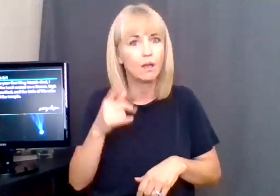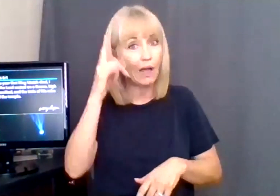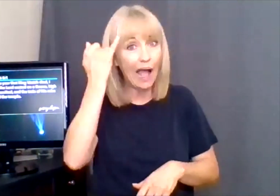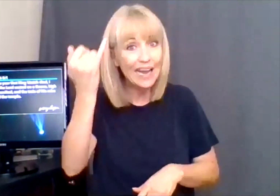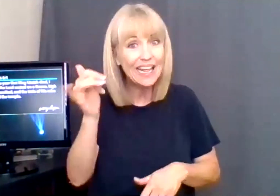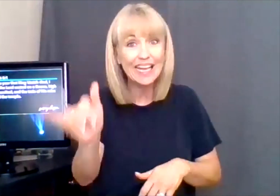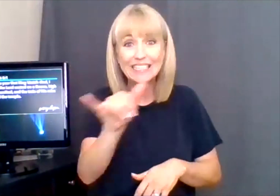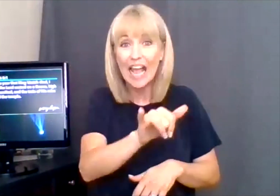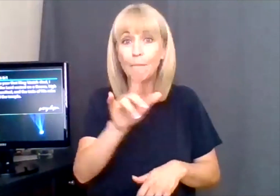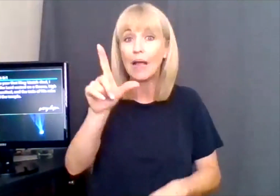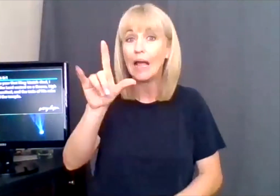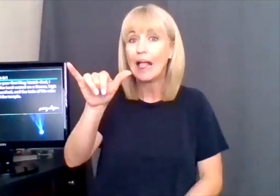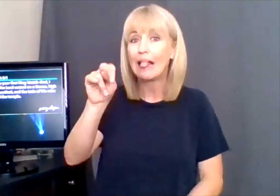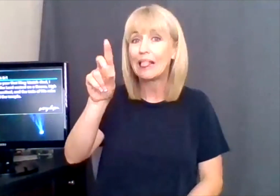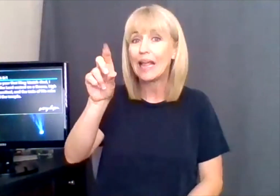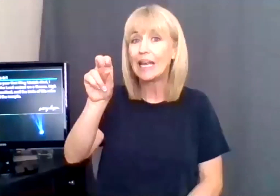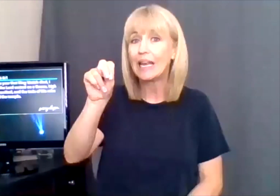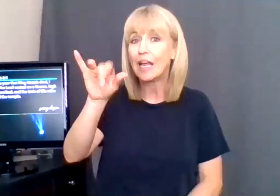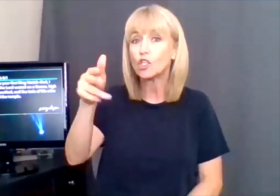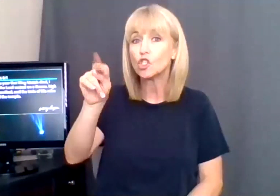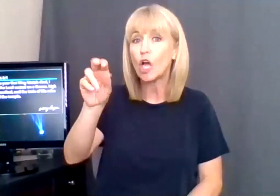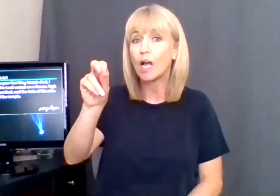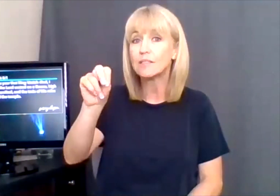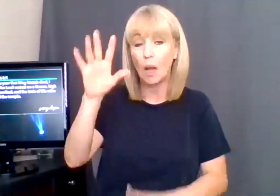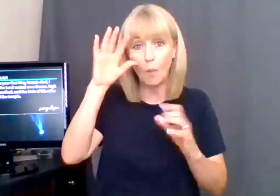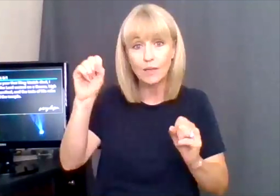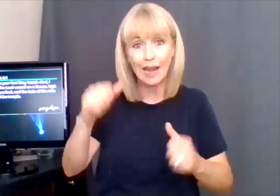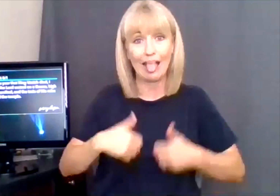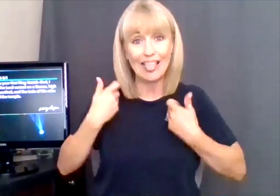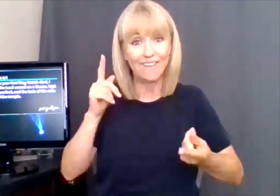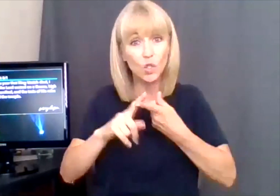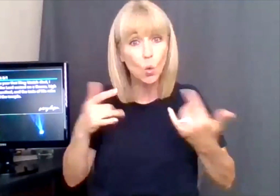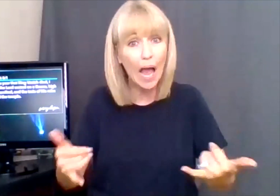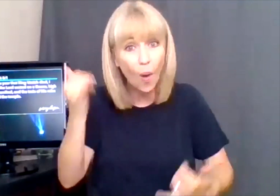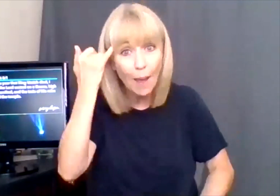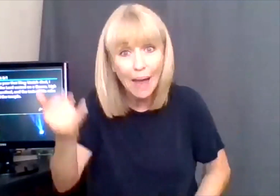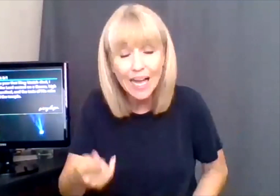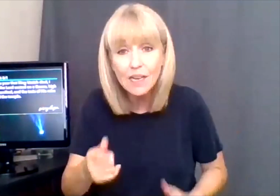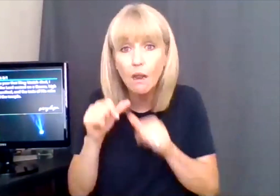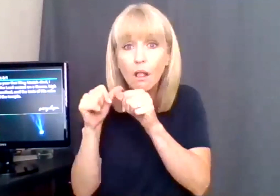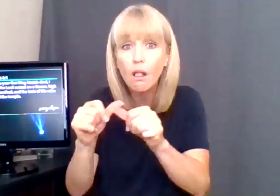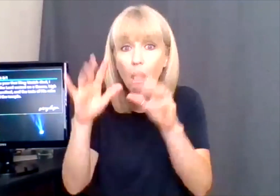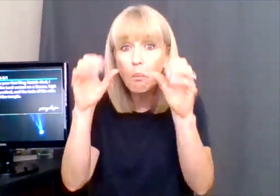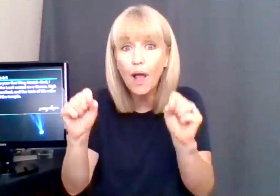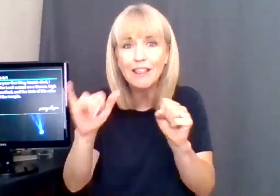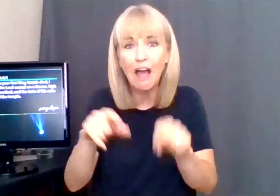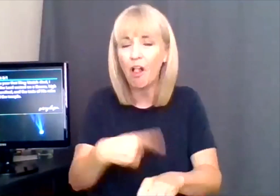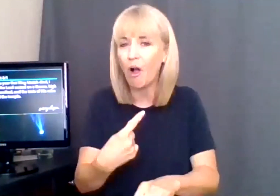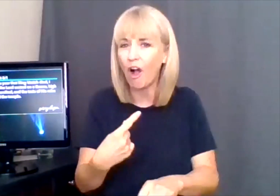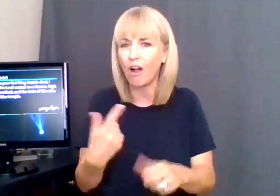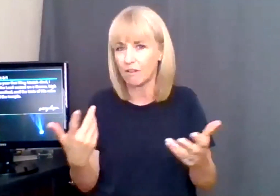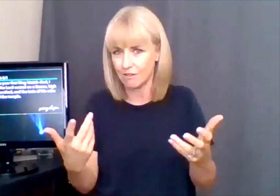since Lyndon Johnson. And some of you don't even know who he is. He's one of our presidents. So all the way through, that long consistency, most of his reign